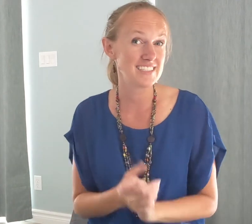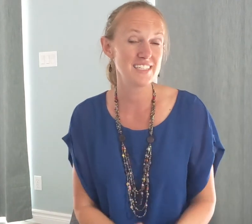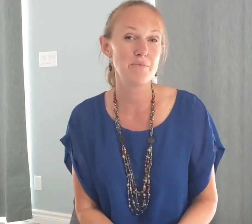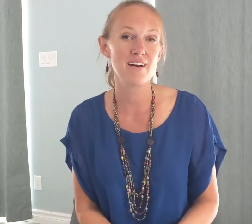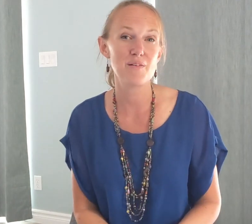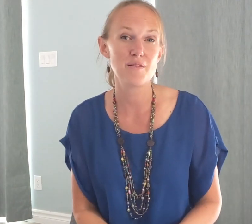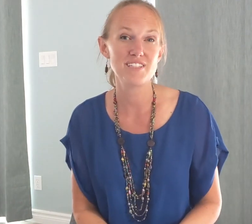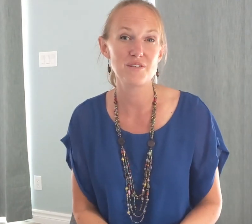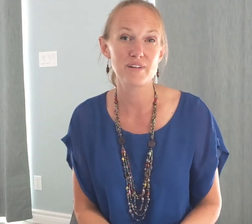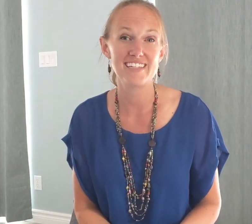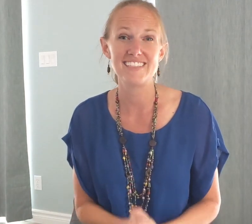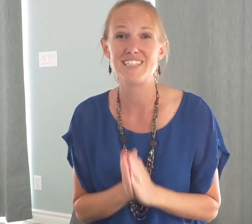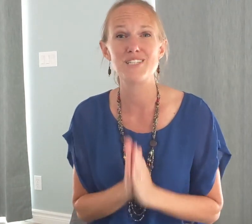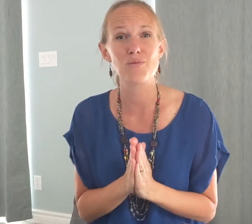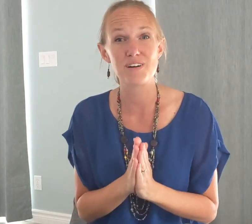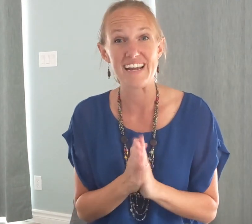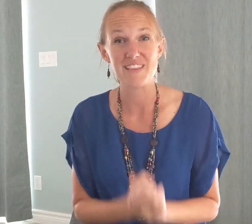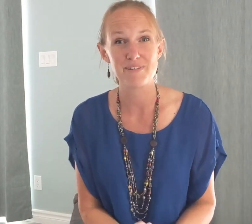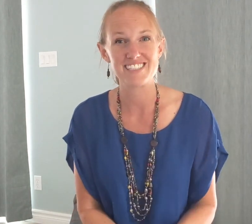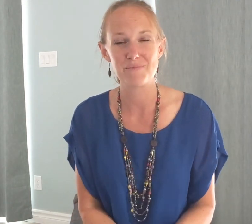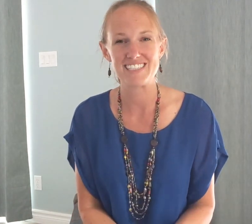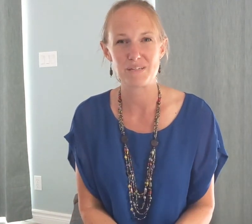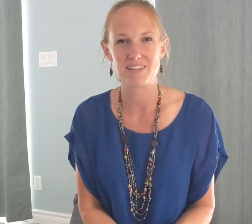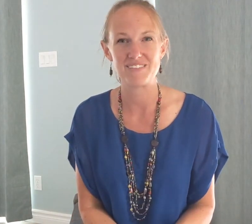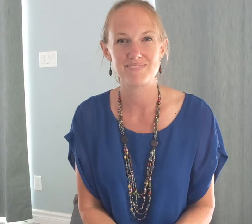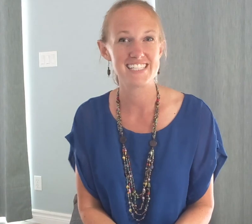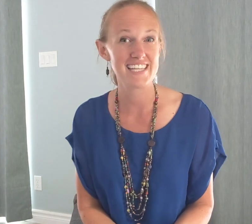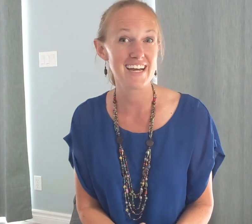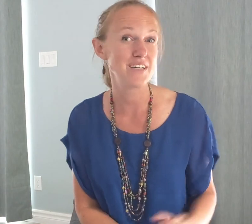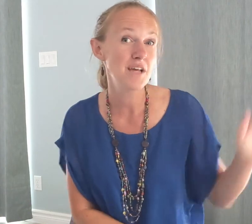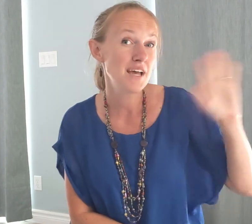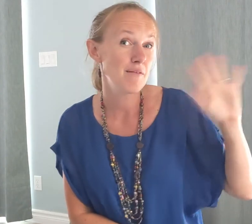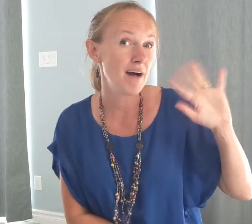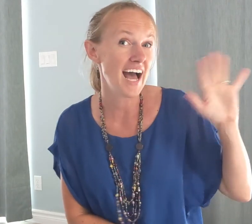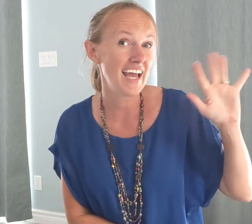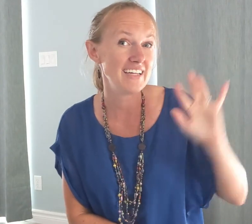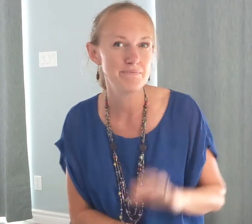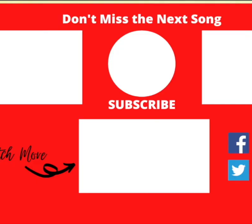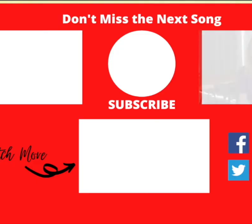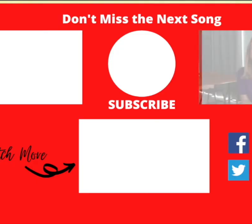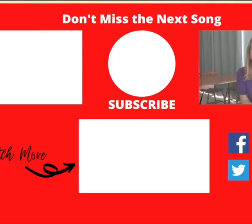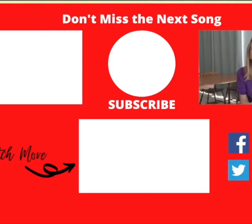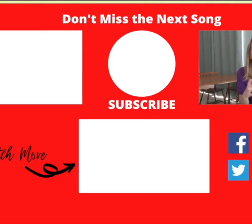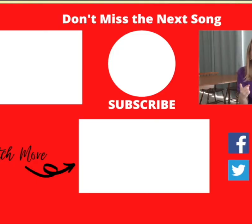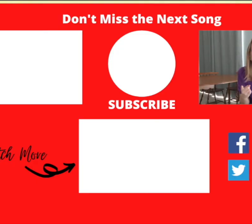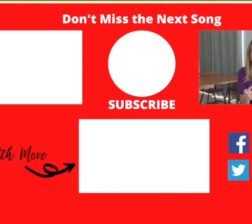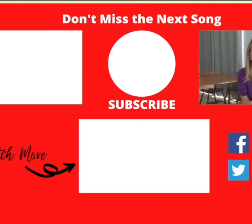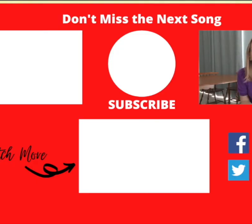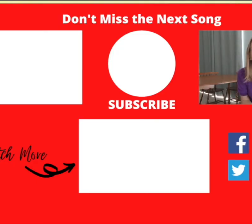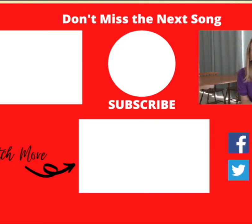you tomorrow when we do the bridge. And don't worry, the bridge is much simpler. See you there. Bye. If you liked today's video, please